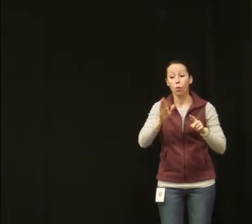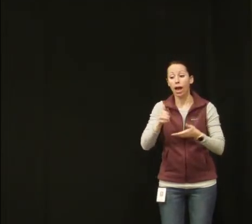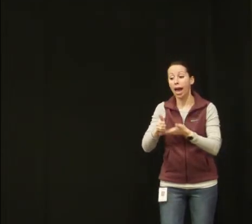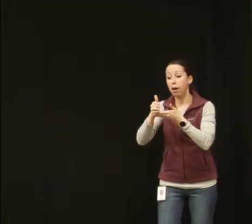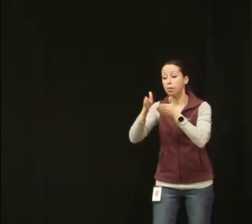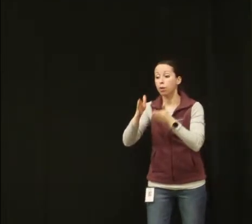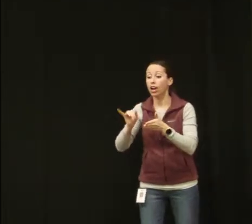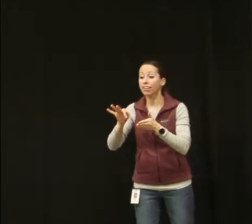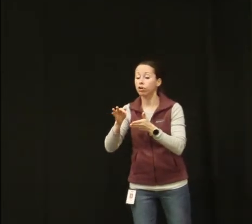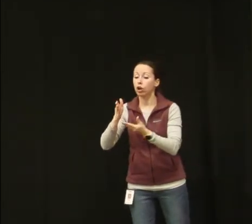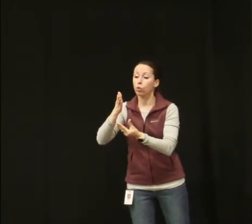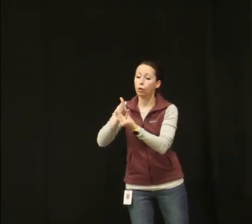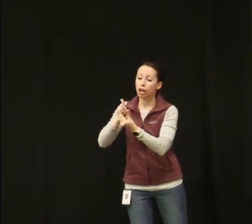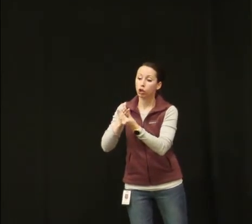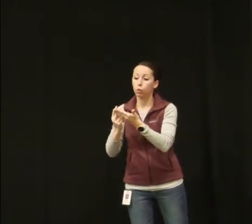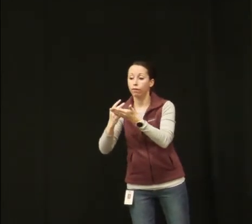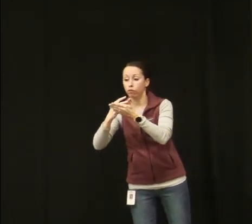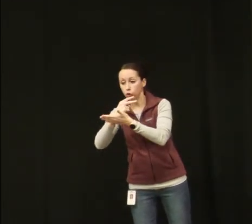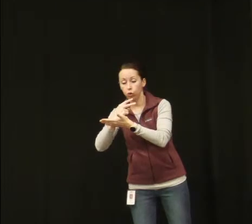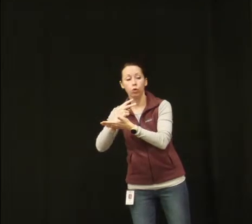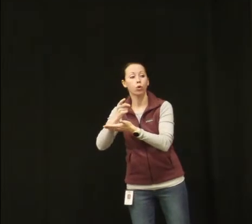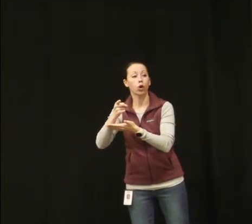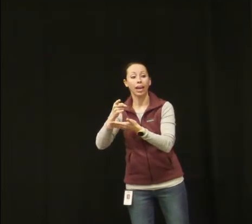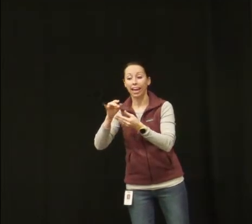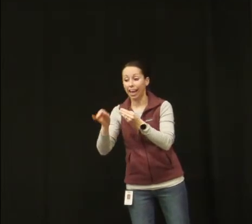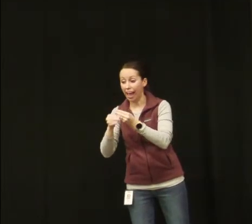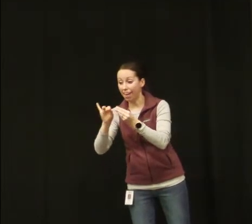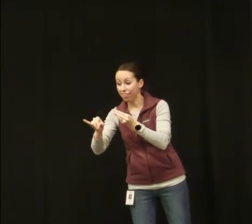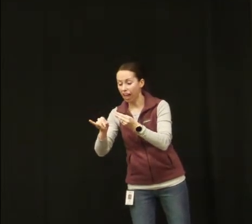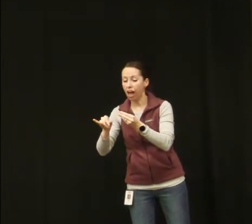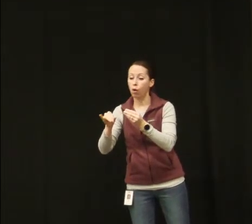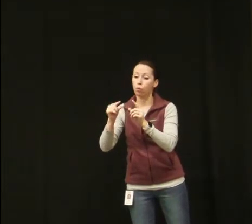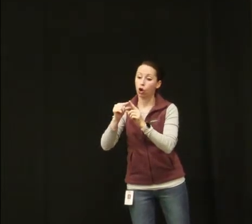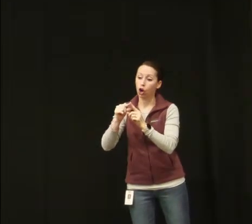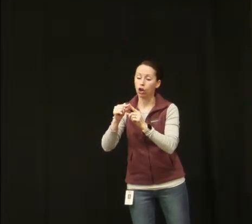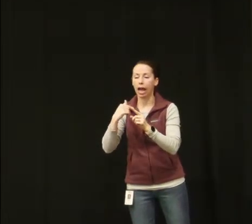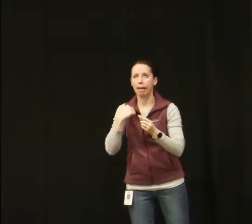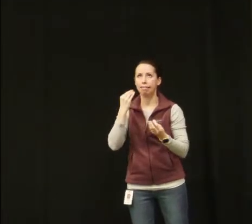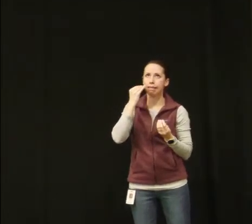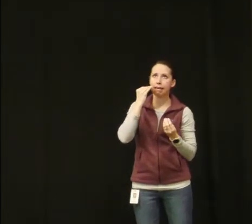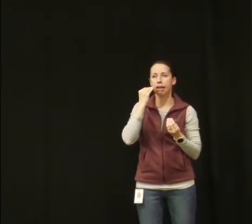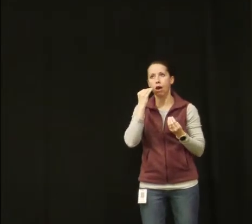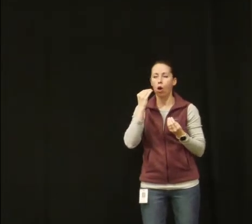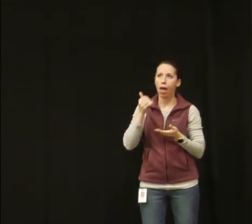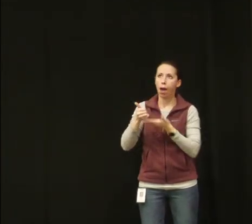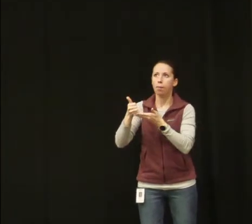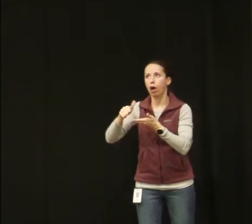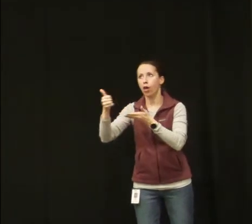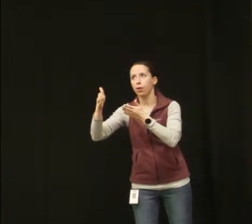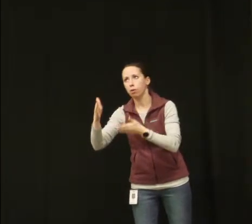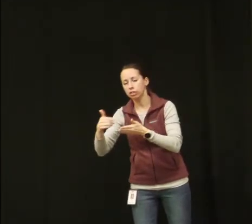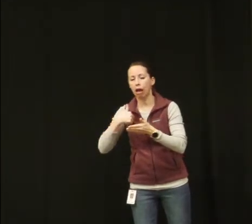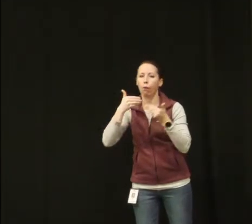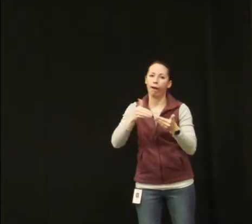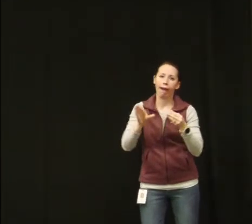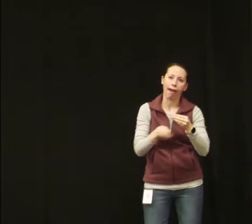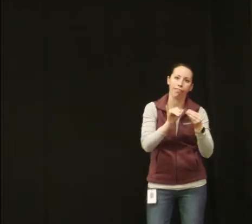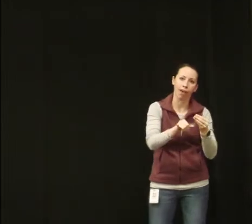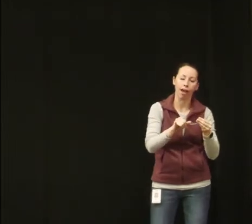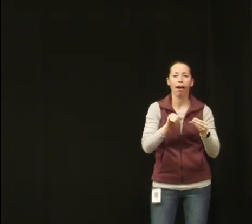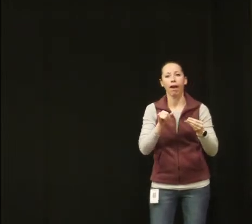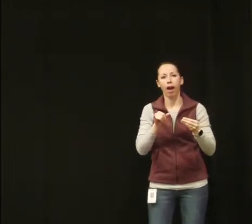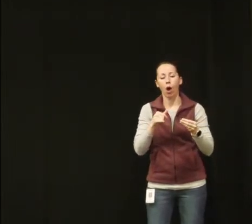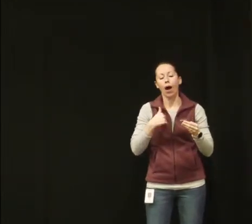record review, then you might as well put it in there, but it's not a requirement. So I kind of would do that just so that I was like, okay, I know it's